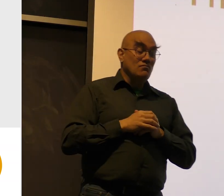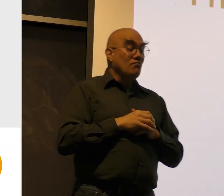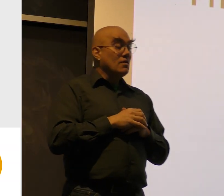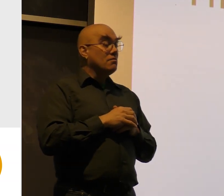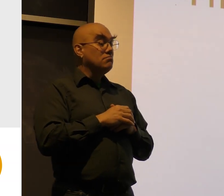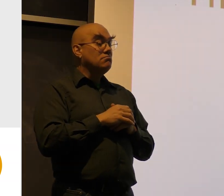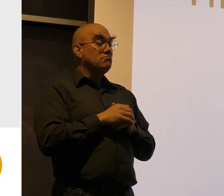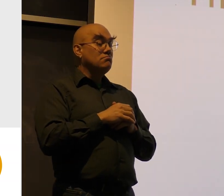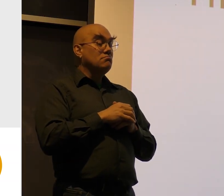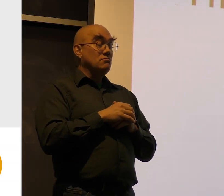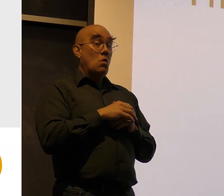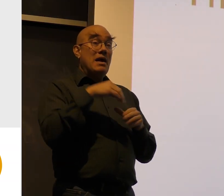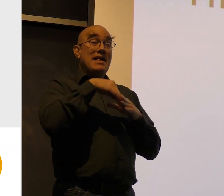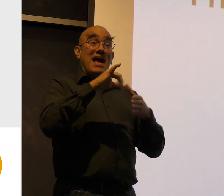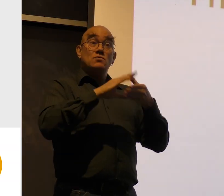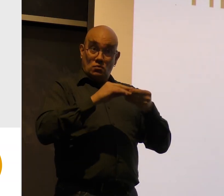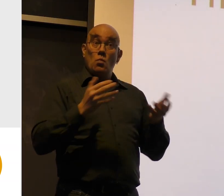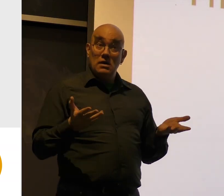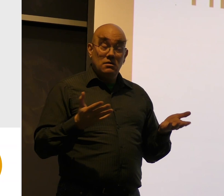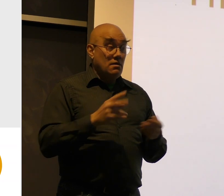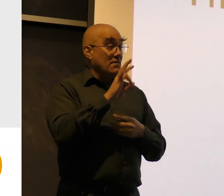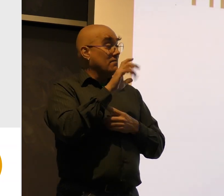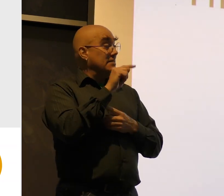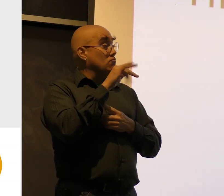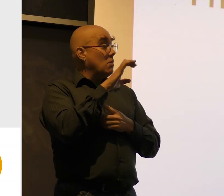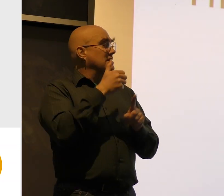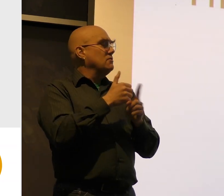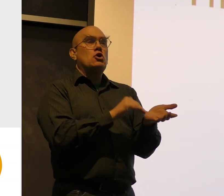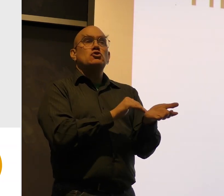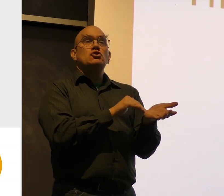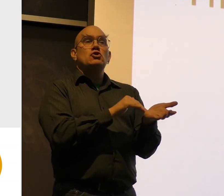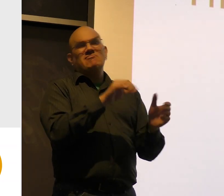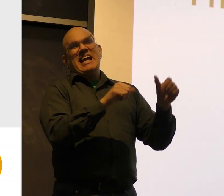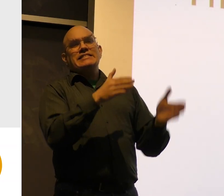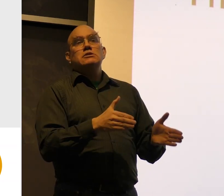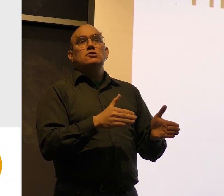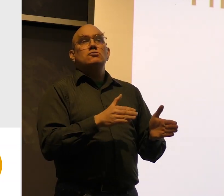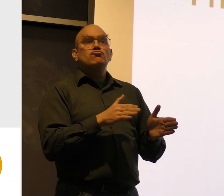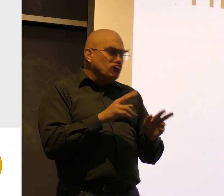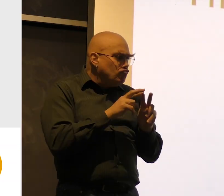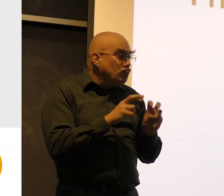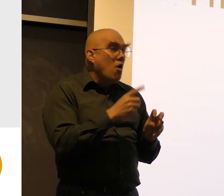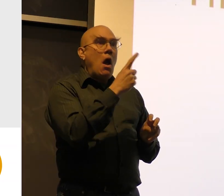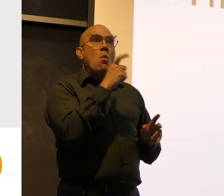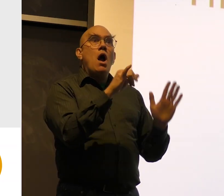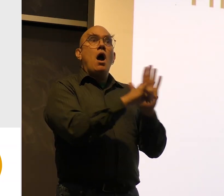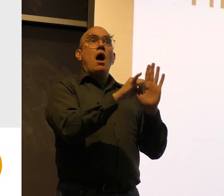with Vincent Price. So in this story, here's Vincent Price, and he's playing the role of a doctor, a scientist,